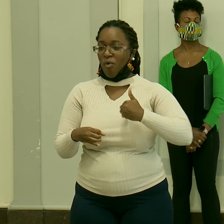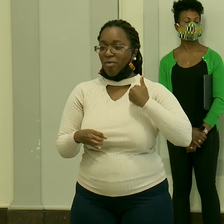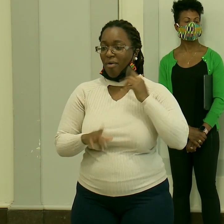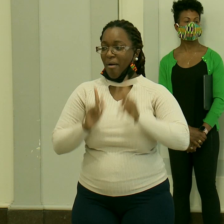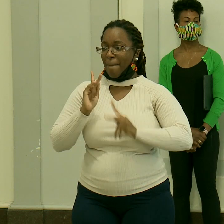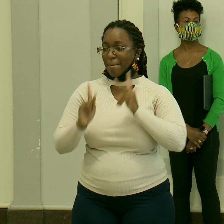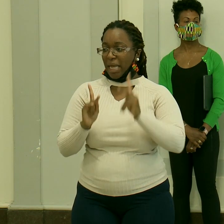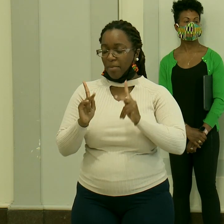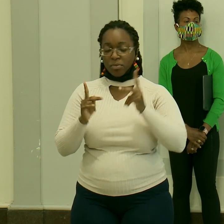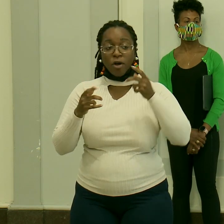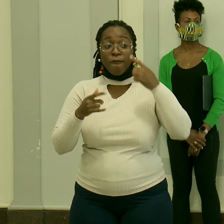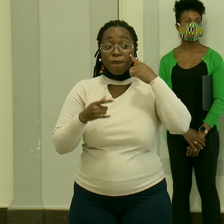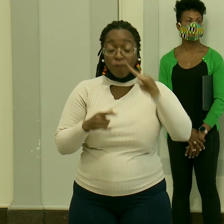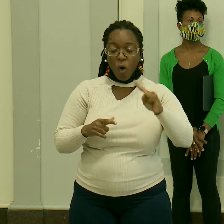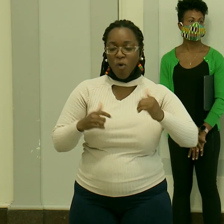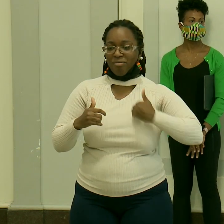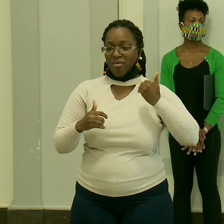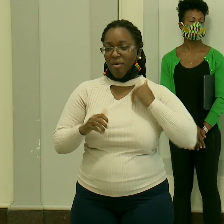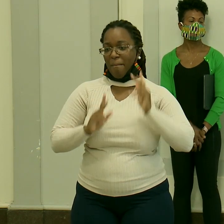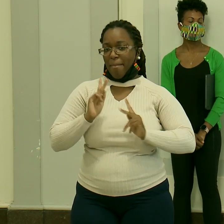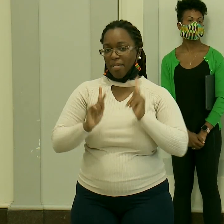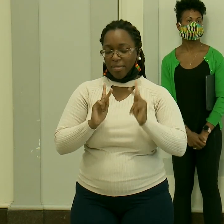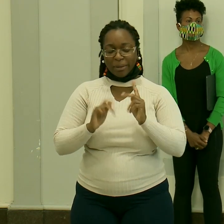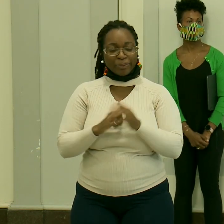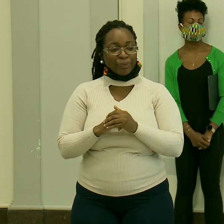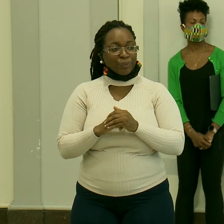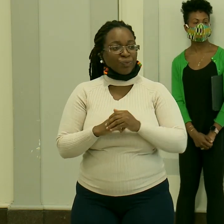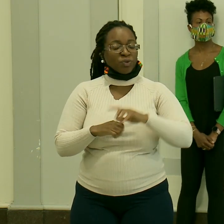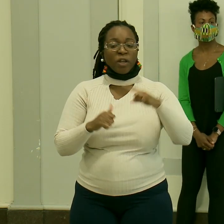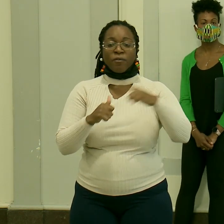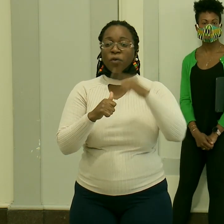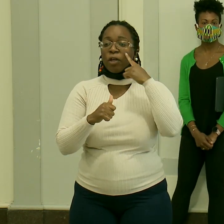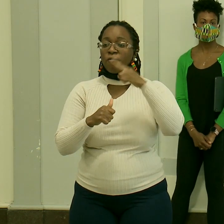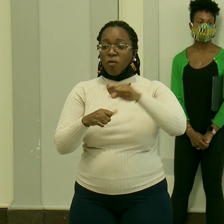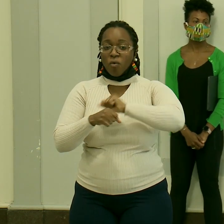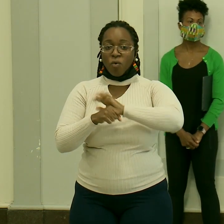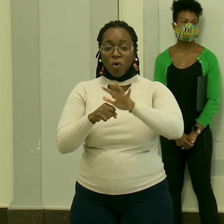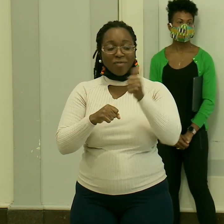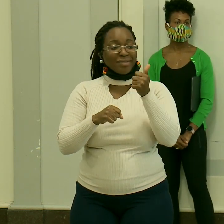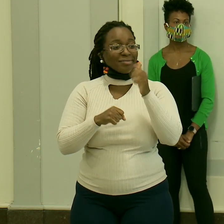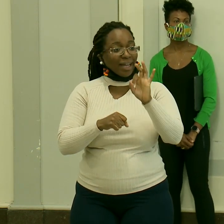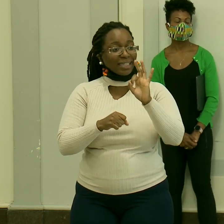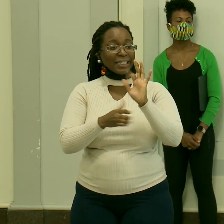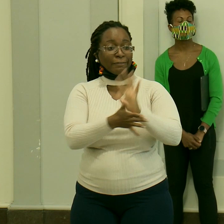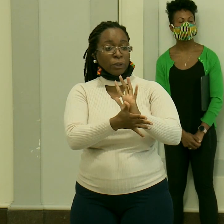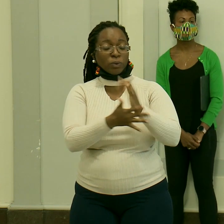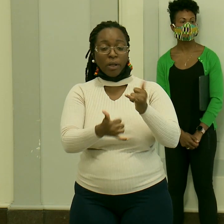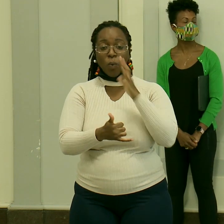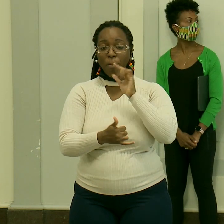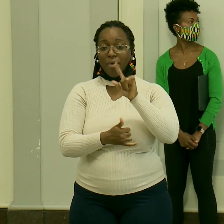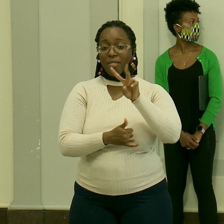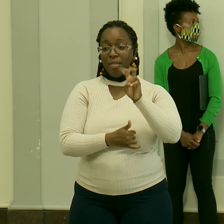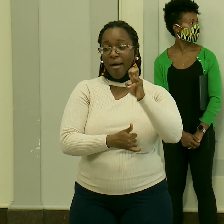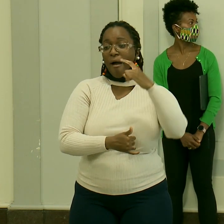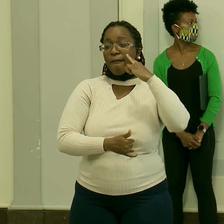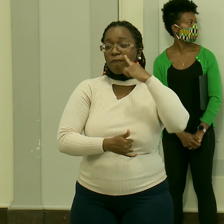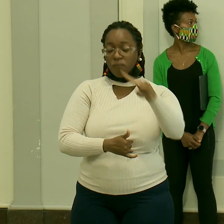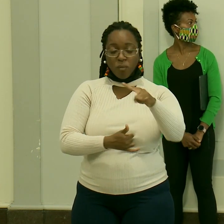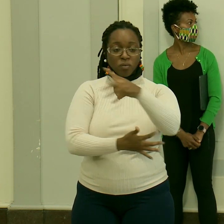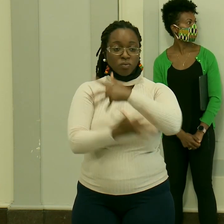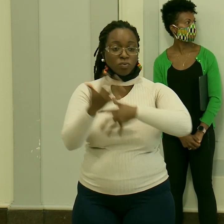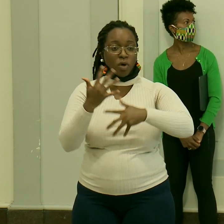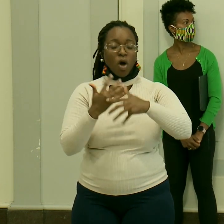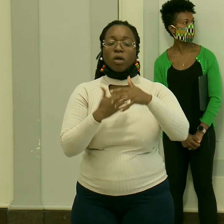Wide Angle Youth Media. The first of 7 COVID-19 videos and graphics is now live on social media